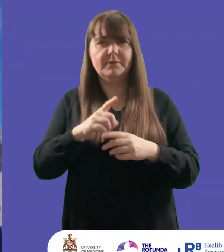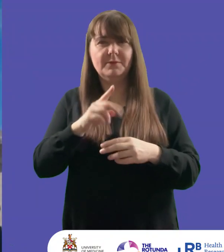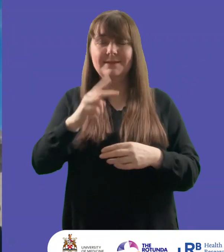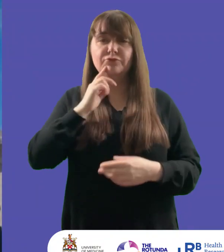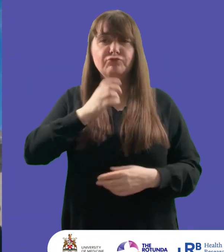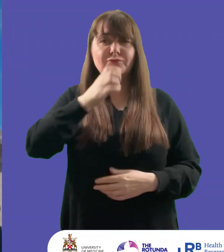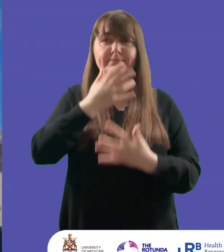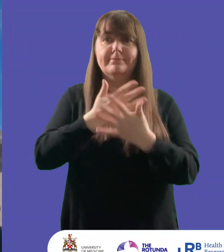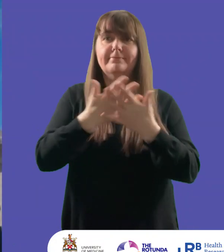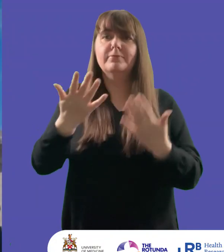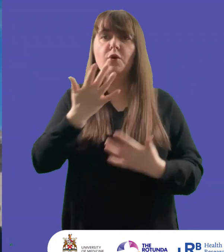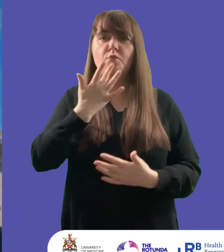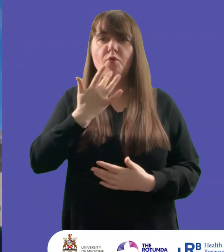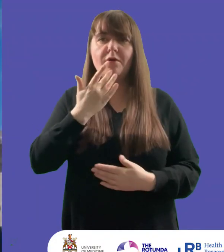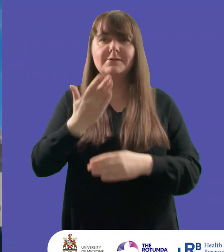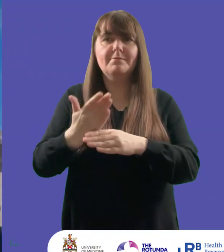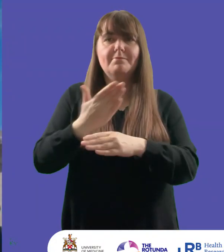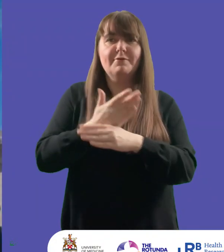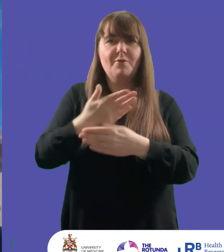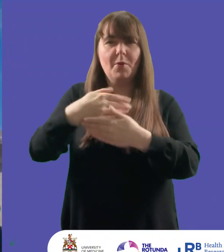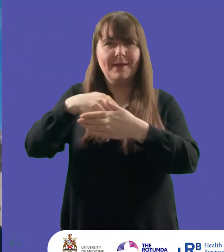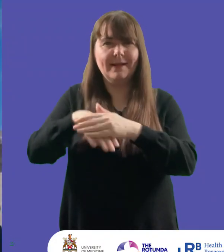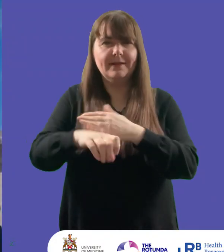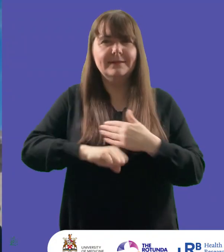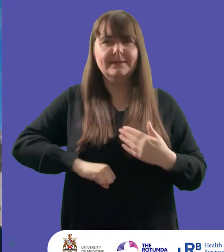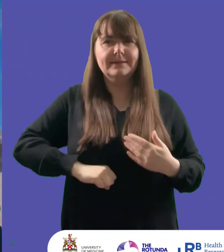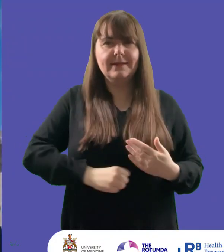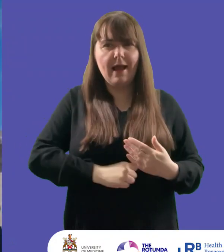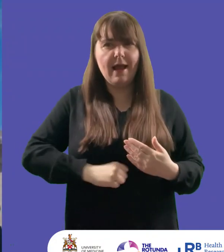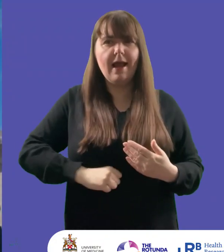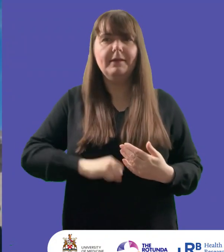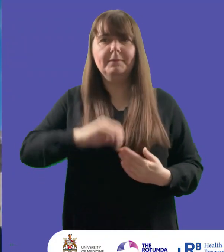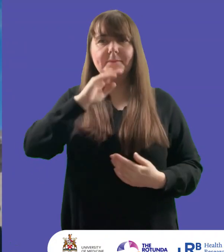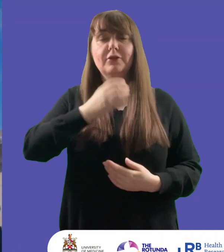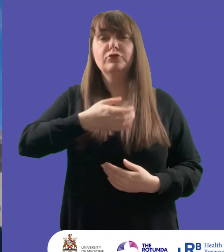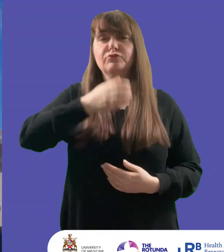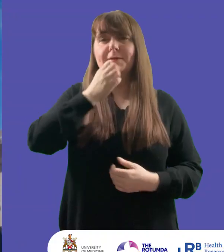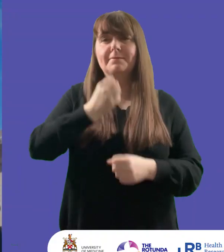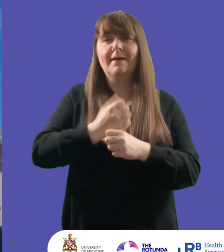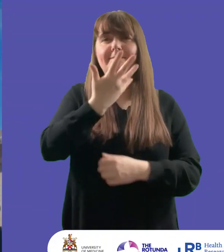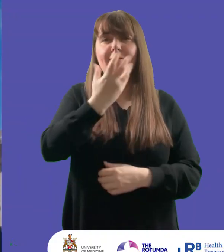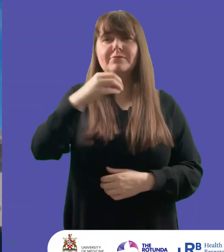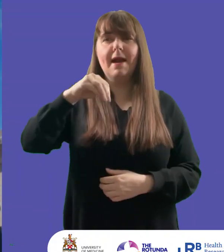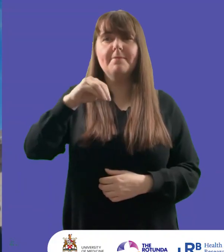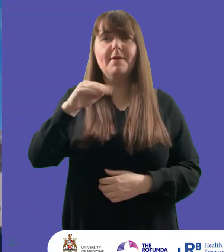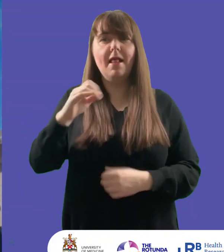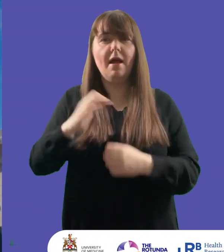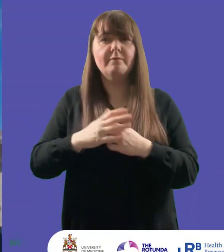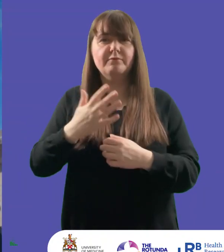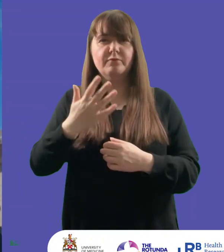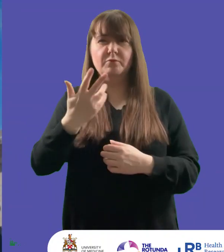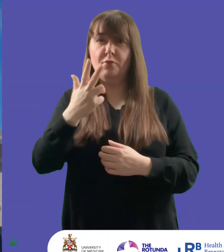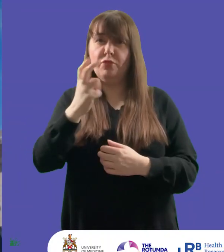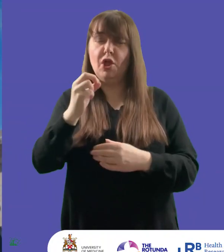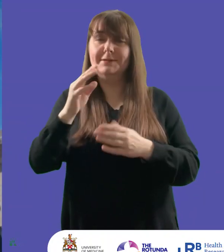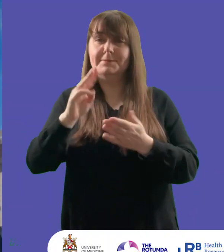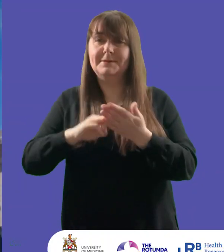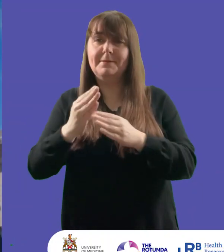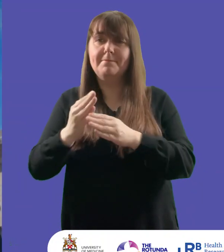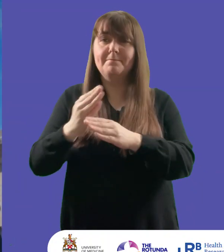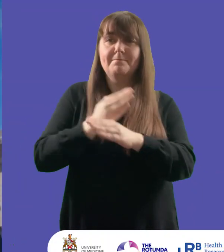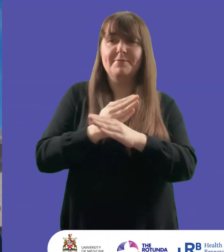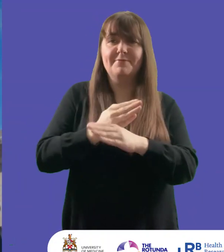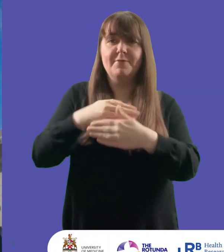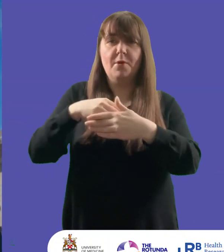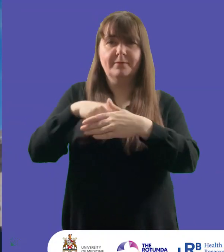do is drink enough water before you come in for your scan. So that means drinking about 500 ml of water 30 minutes to an hour before you